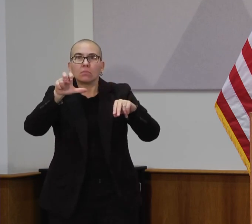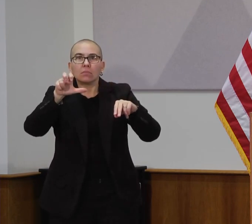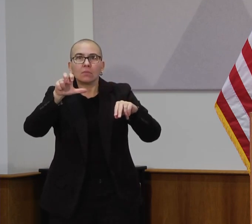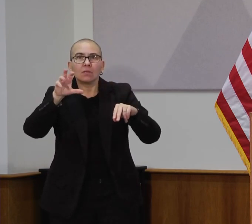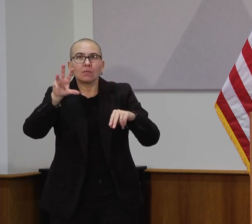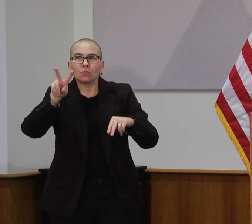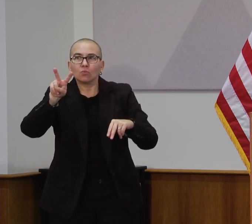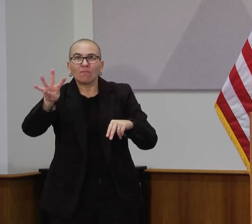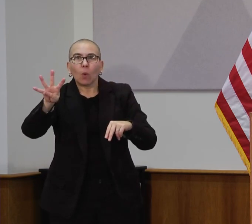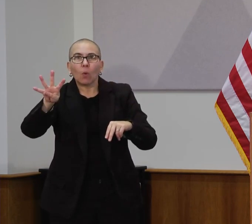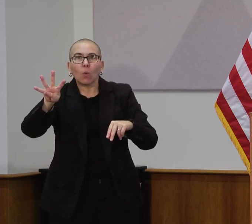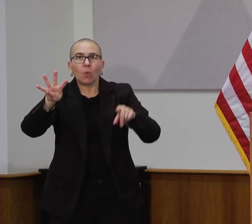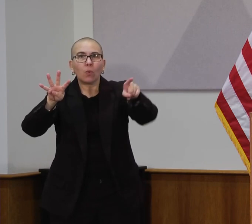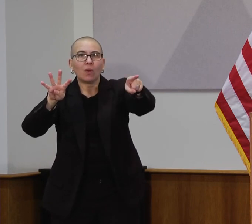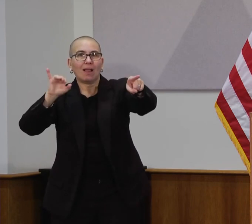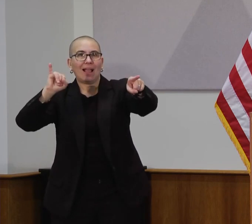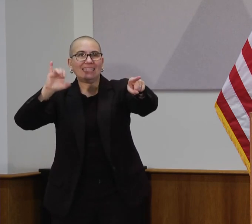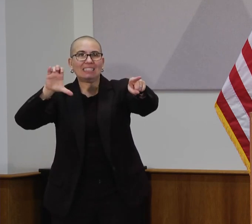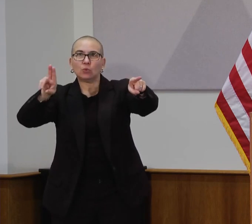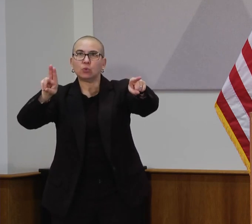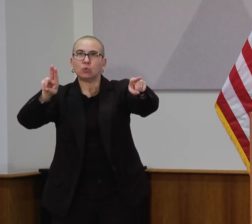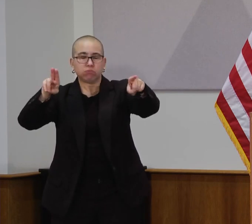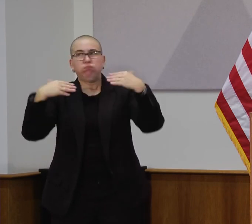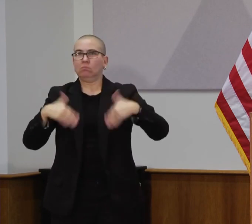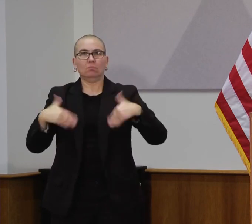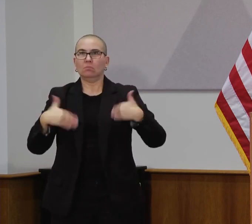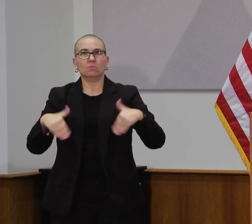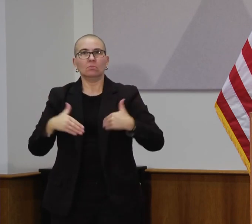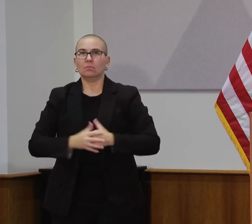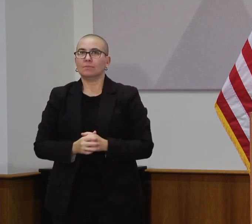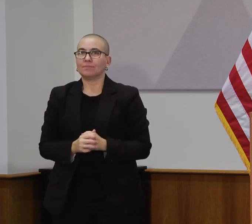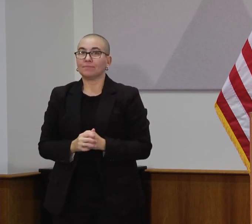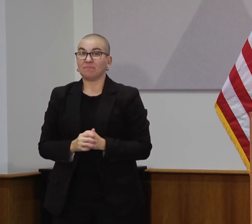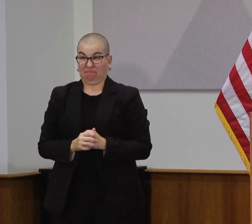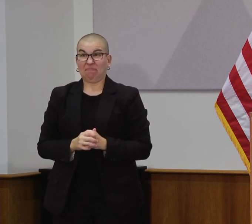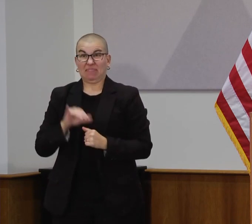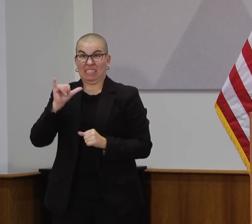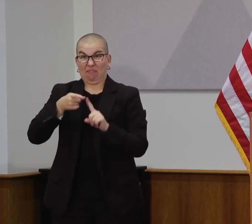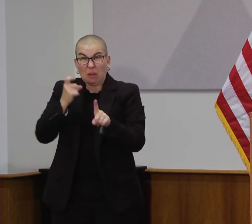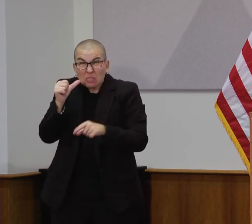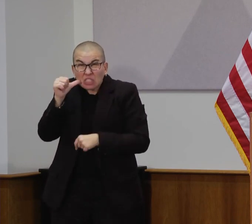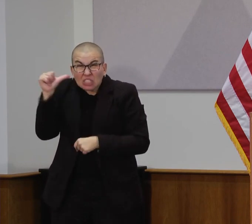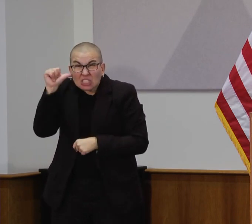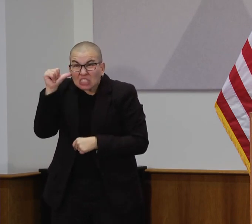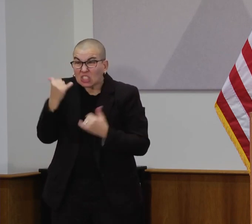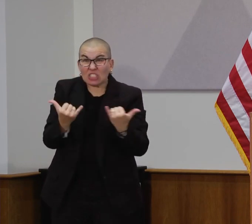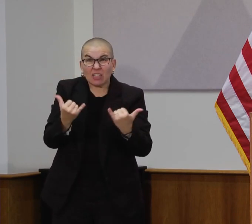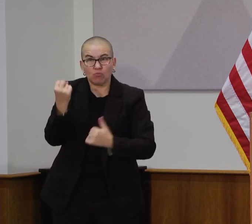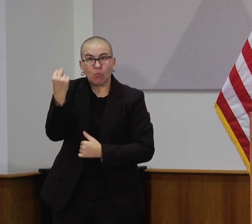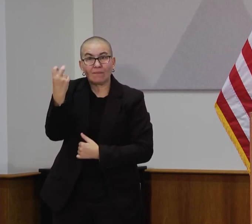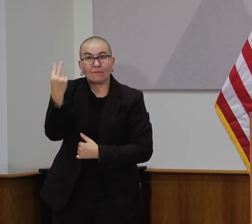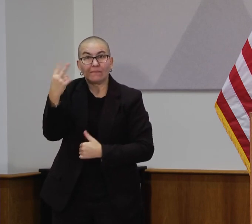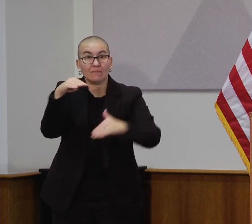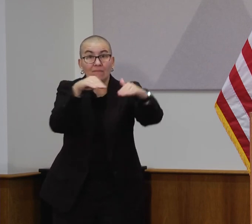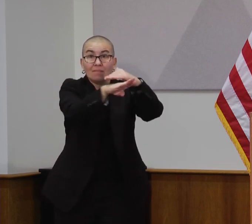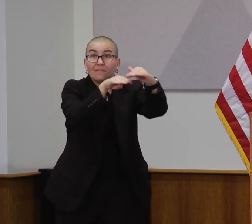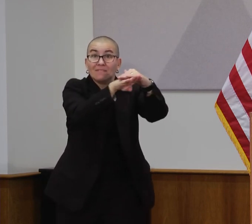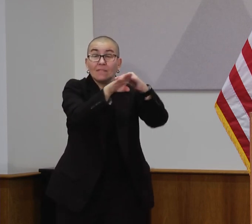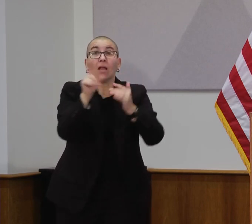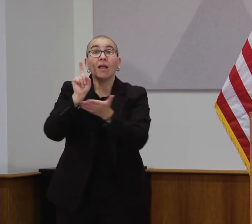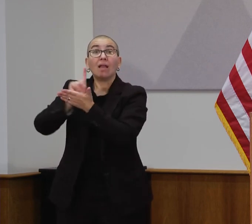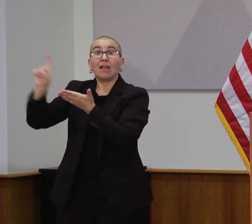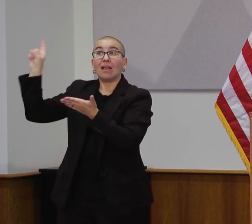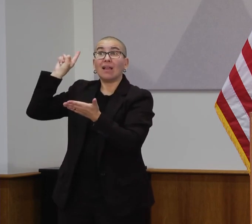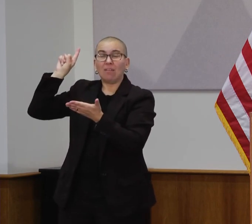are in intensive care beds in Minnesota, up 12 from yesterday, up 75 from a week ago. So as the governor's been saying,